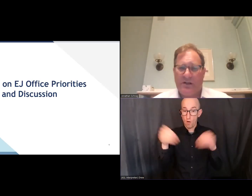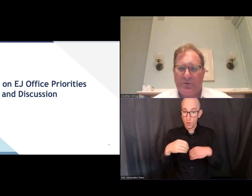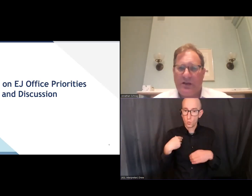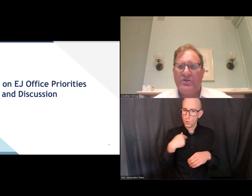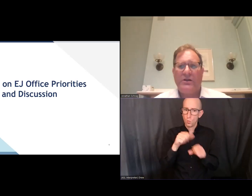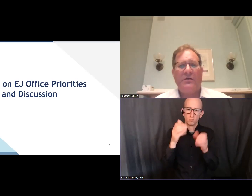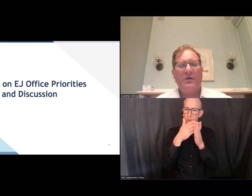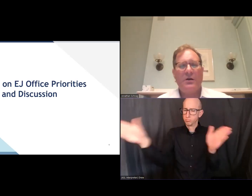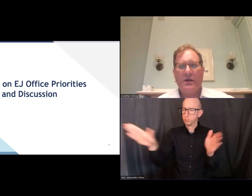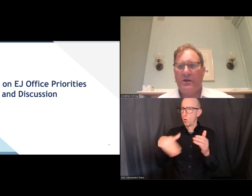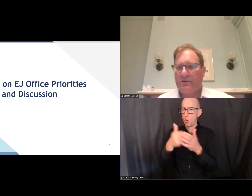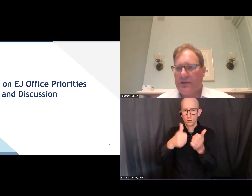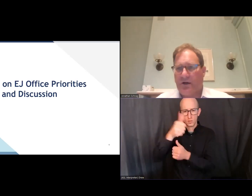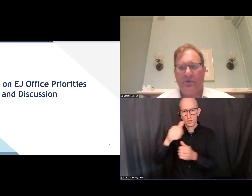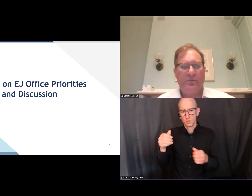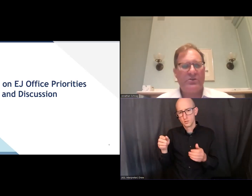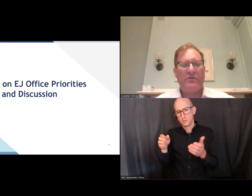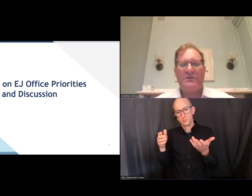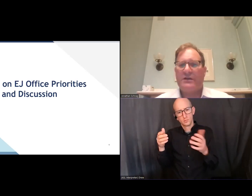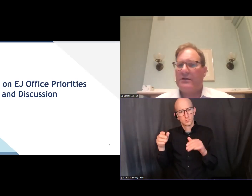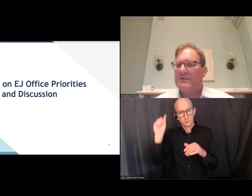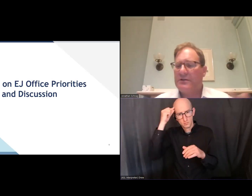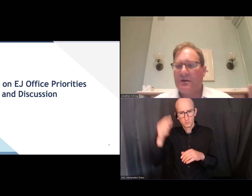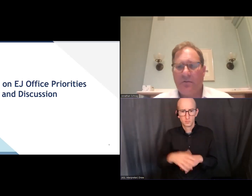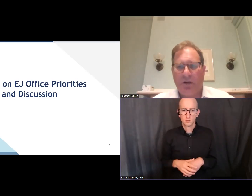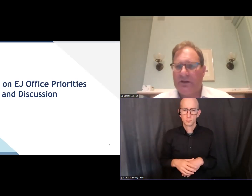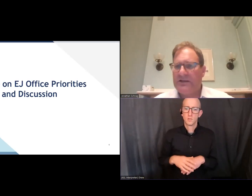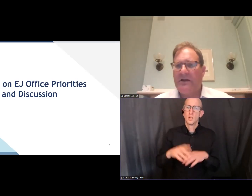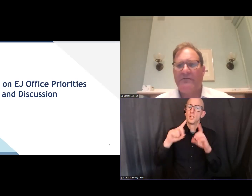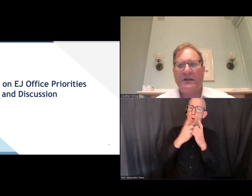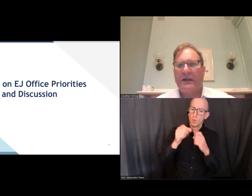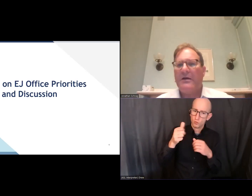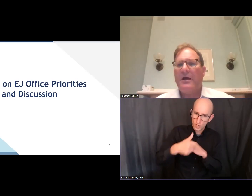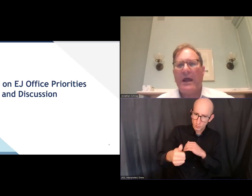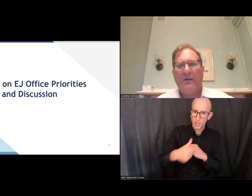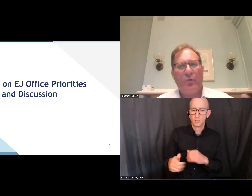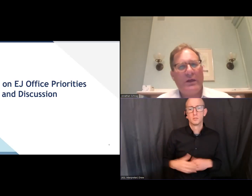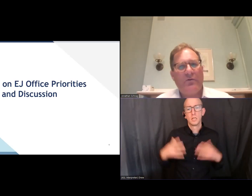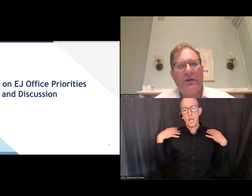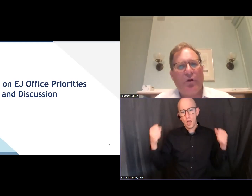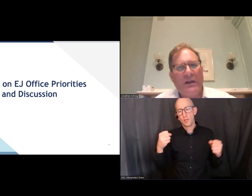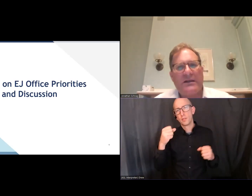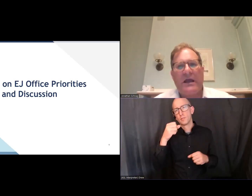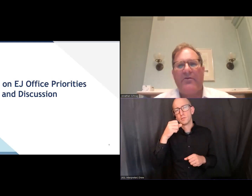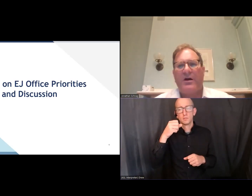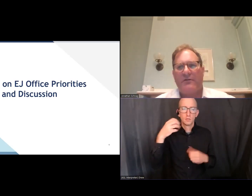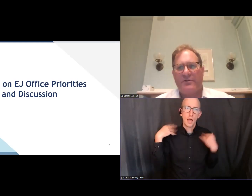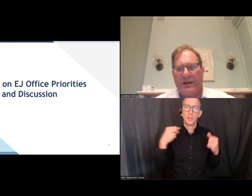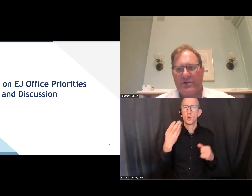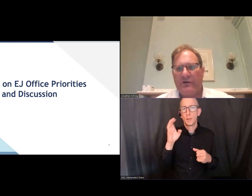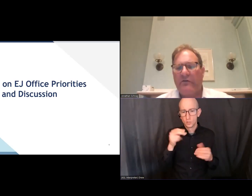Department of Transportation, it includes Health and Human Services, Public Safety, and we can really bring